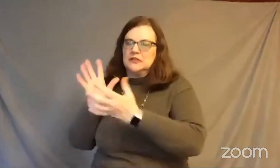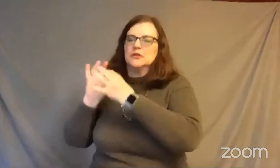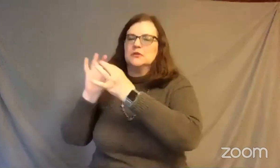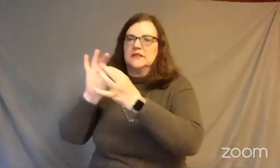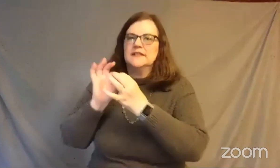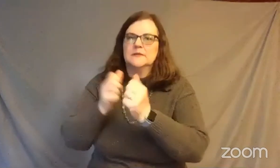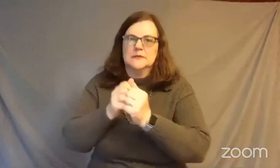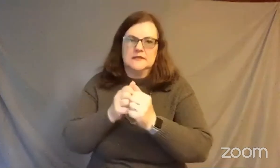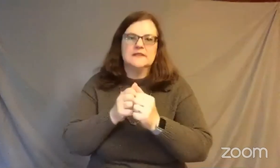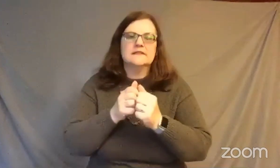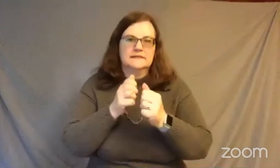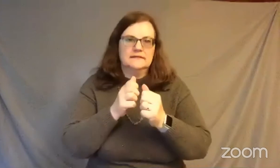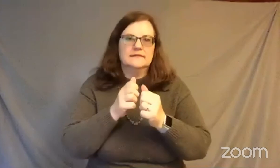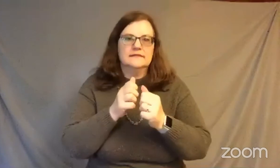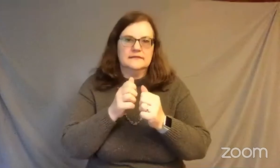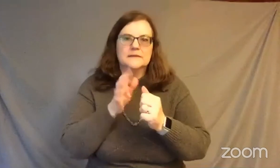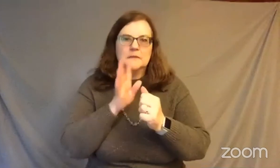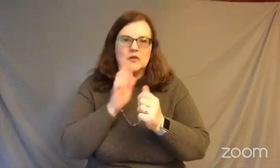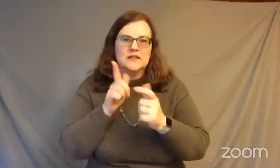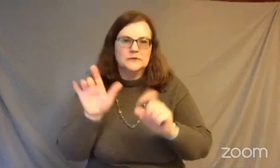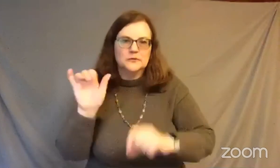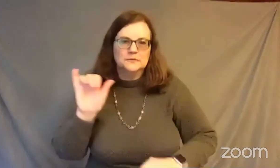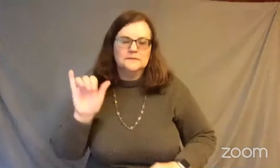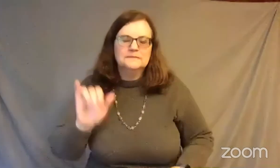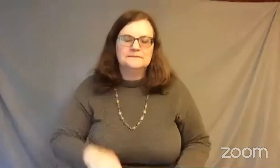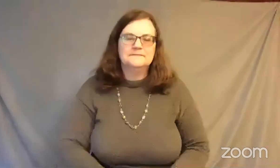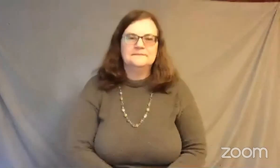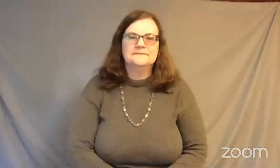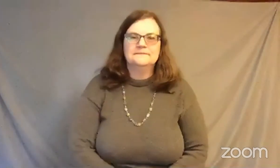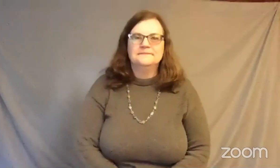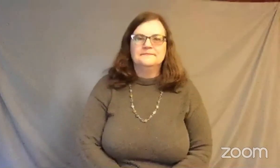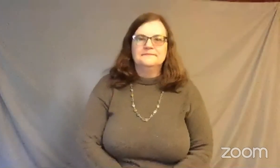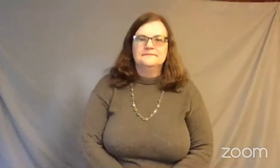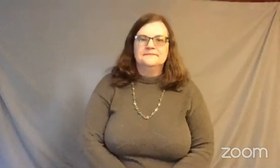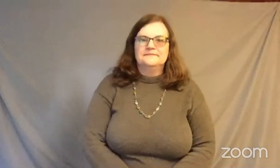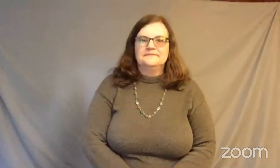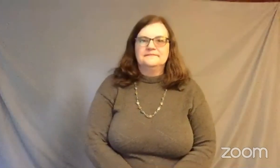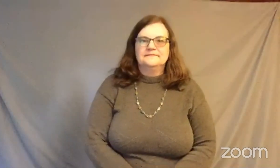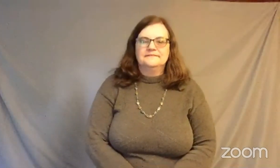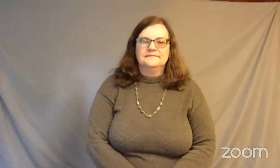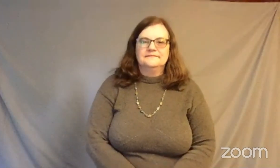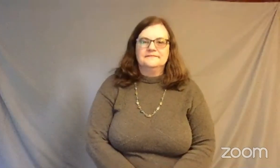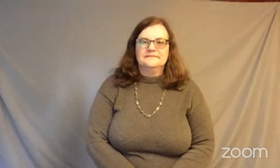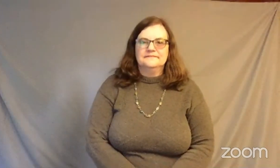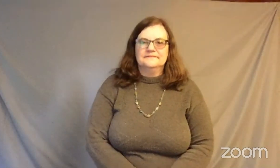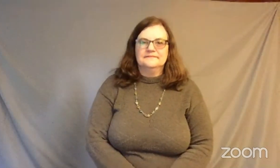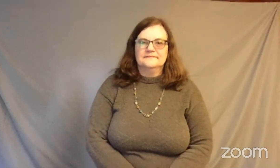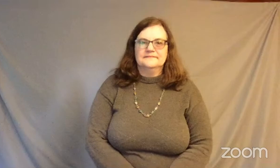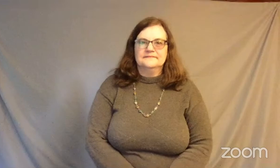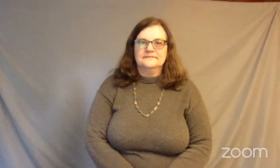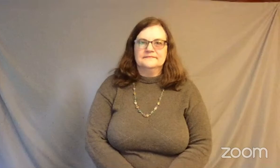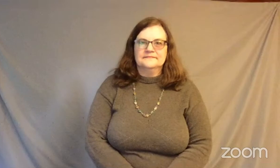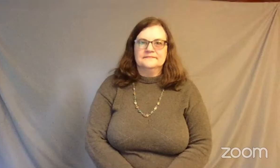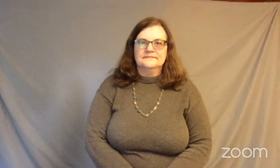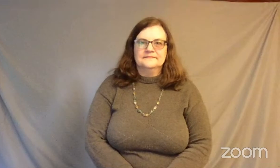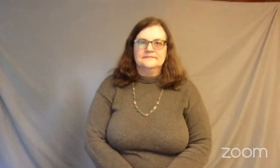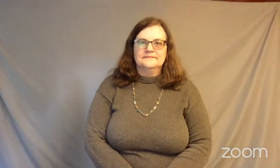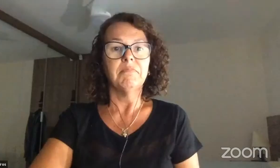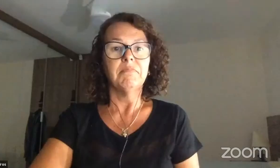If you're interested, you can look into spoken language research talking about gestures and how those two can be paired together.